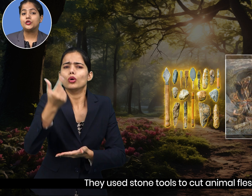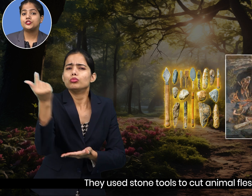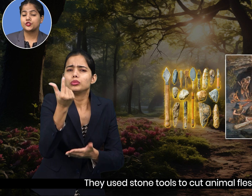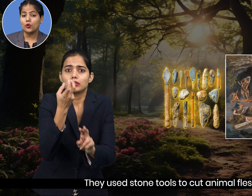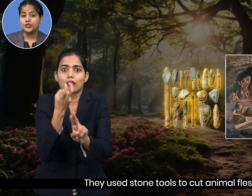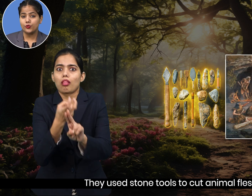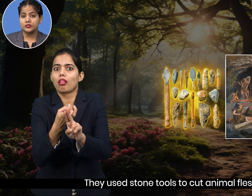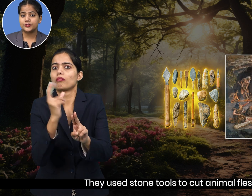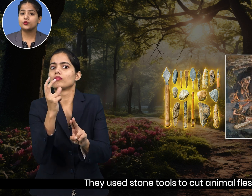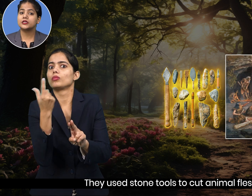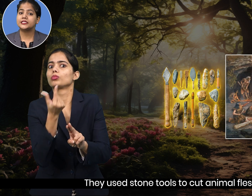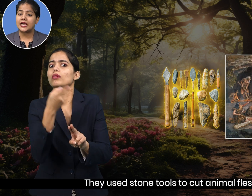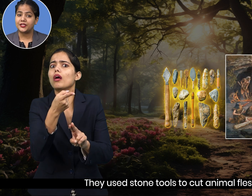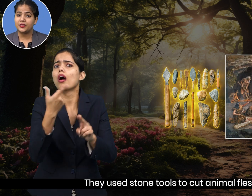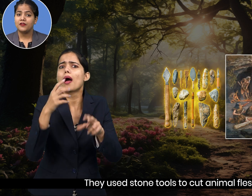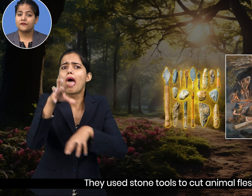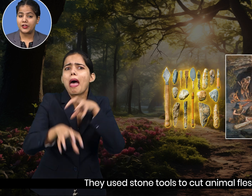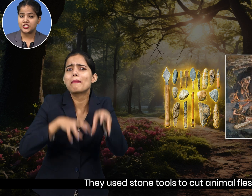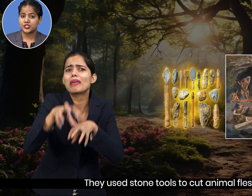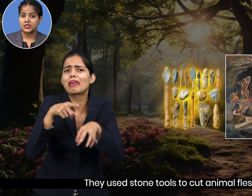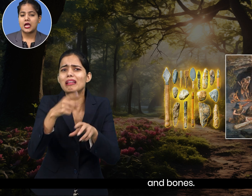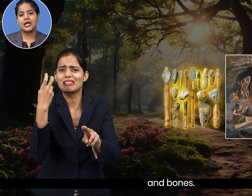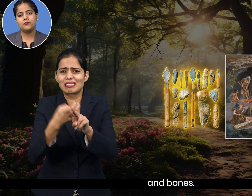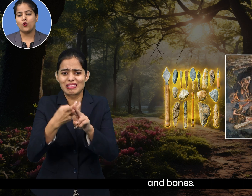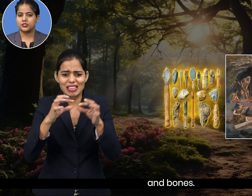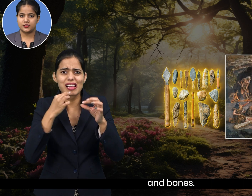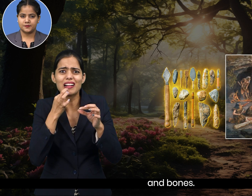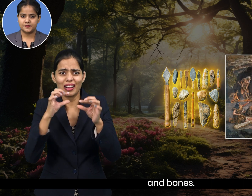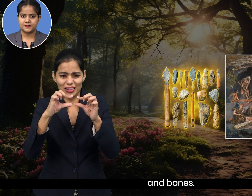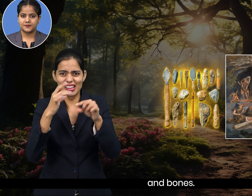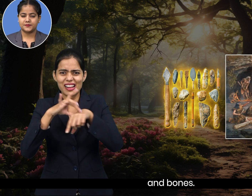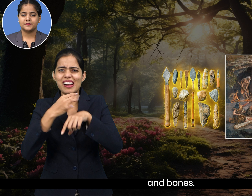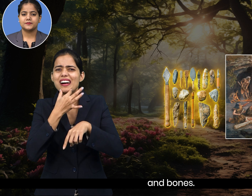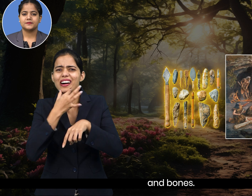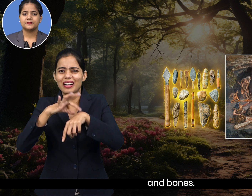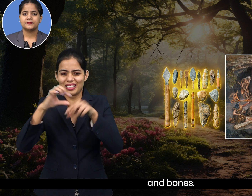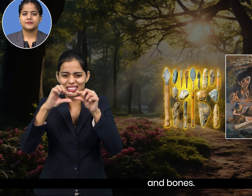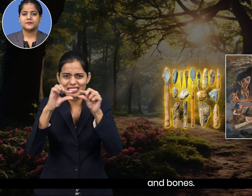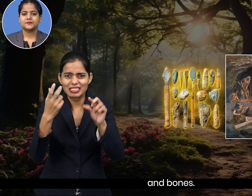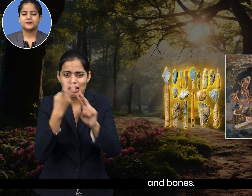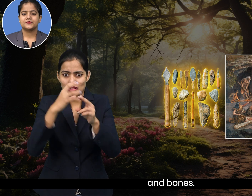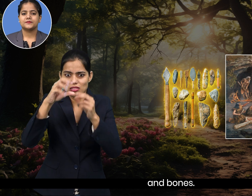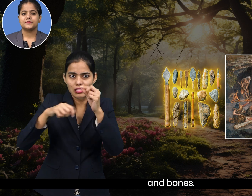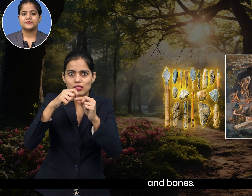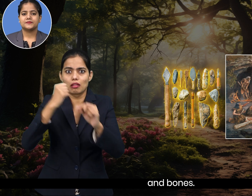They used stone tools to cut animal flesh and bones.